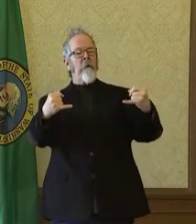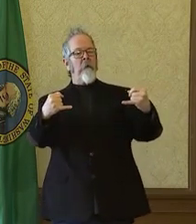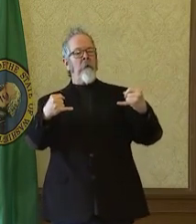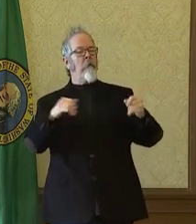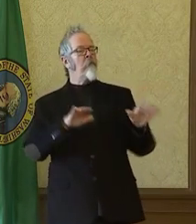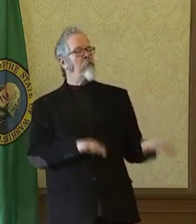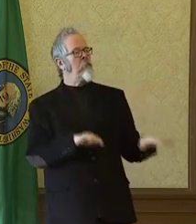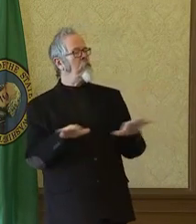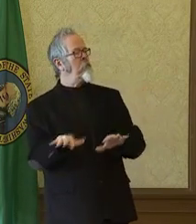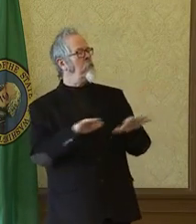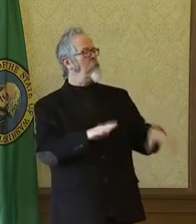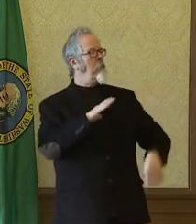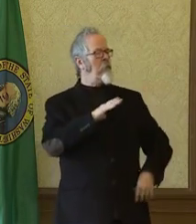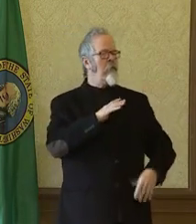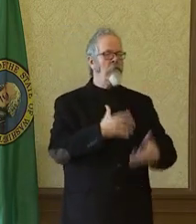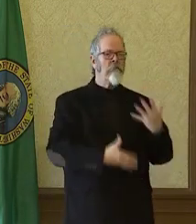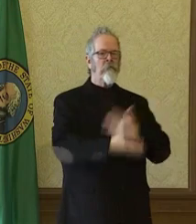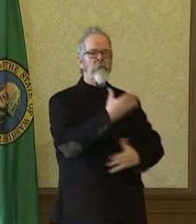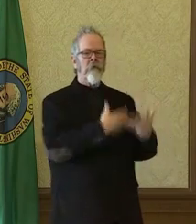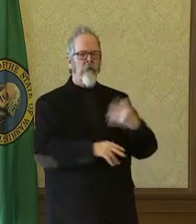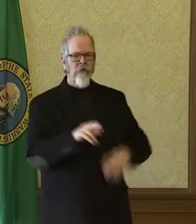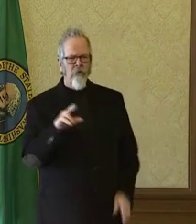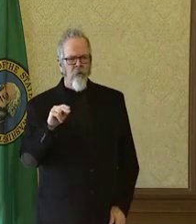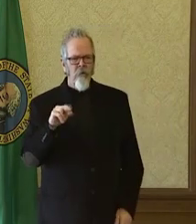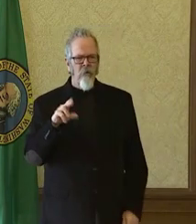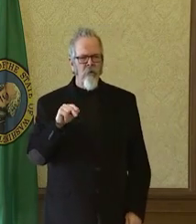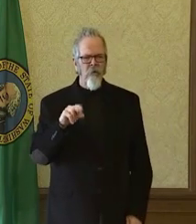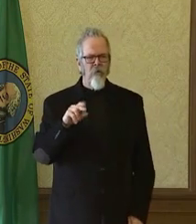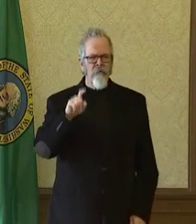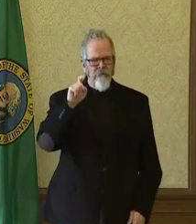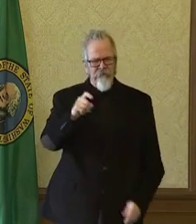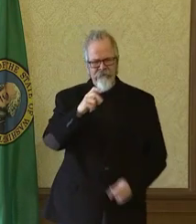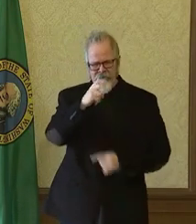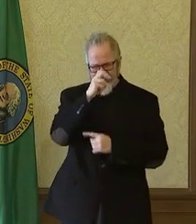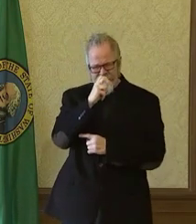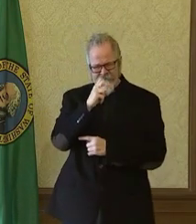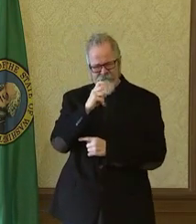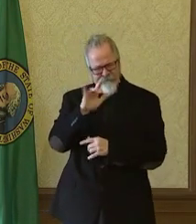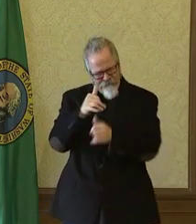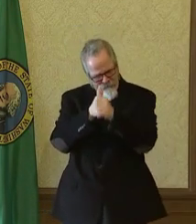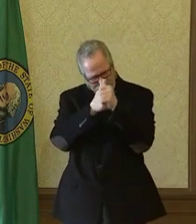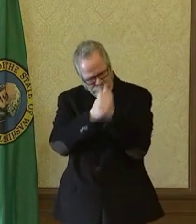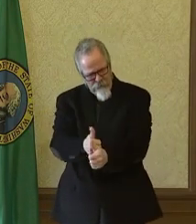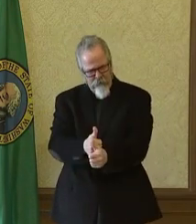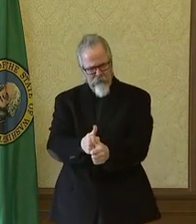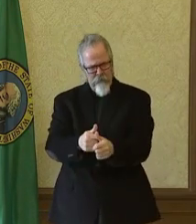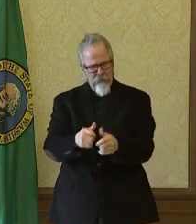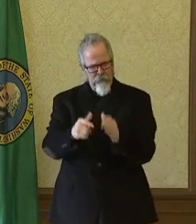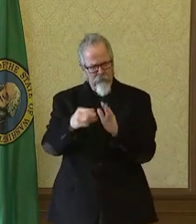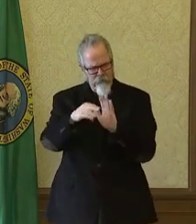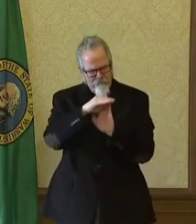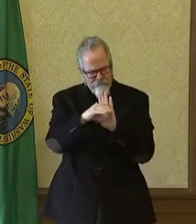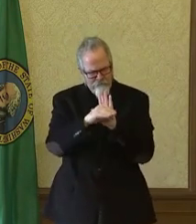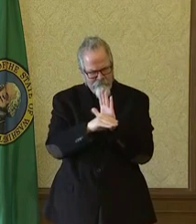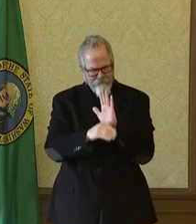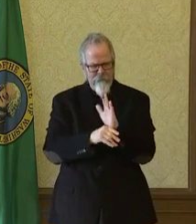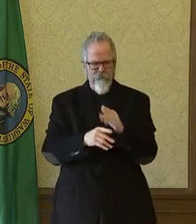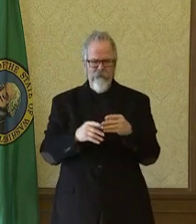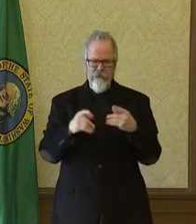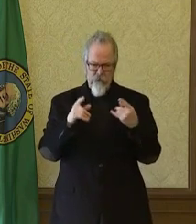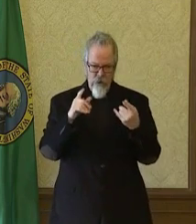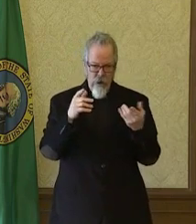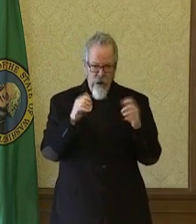and helping each other. Next we go to Drew with King 5. Good afternoon, Governor. There appears to be a building group